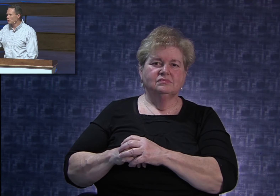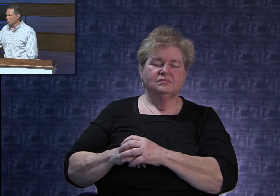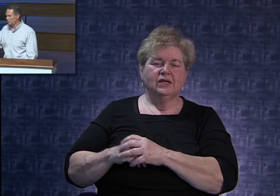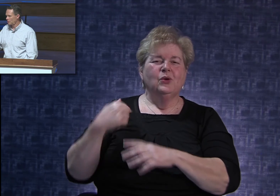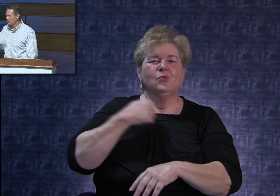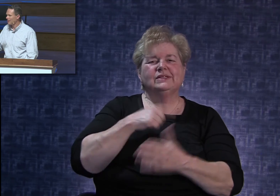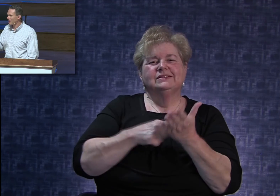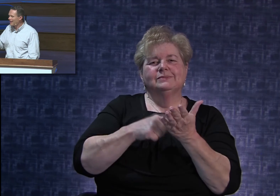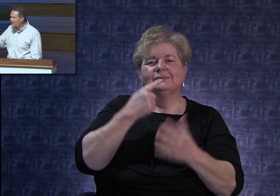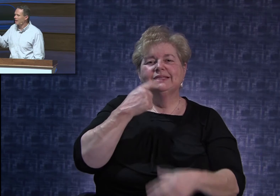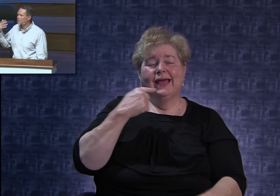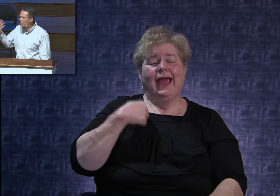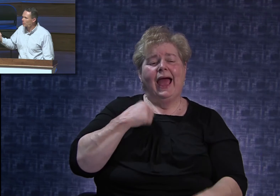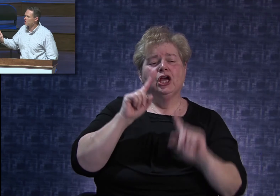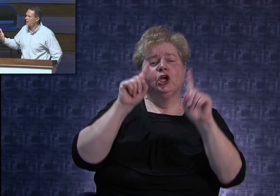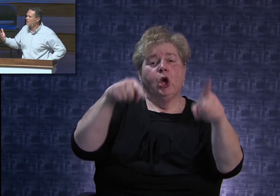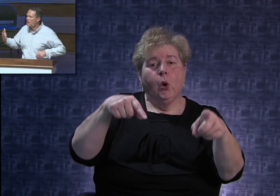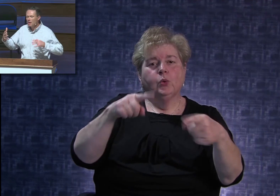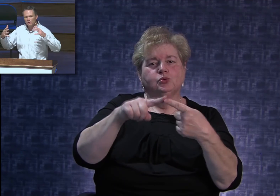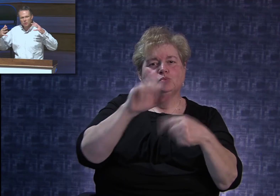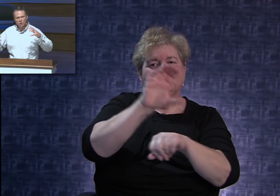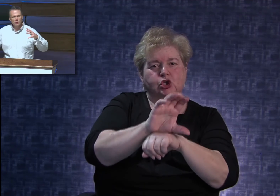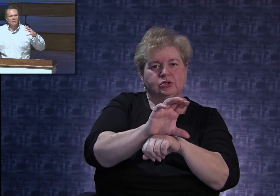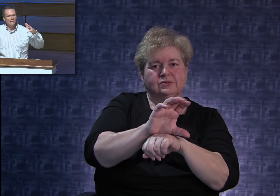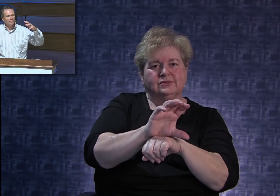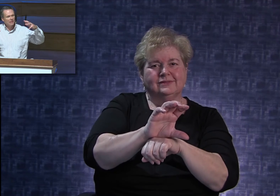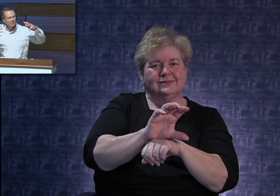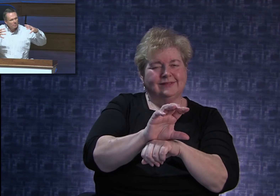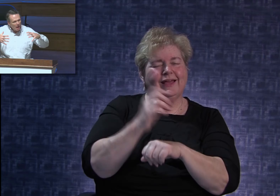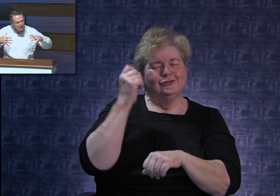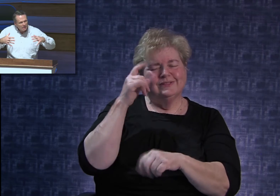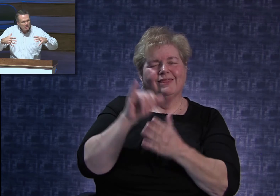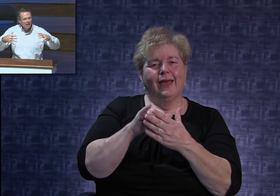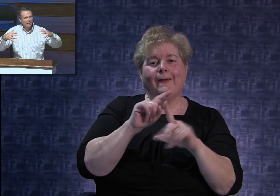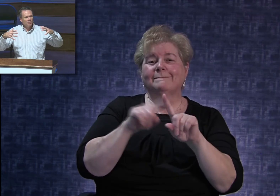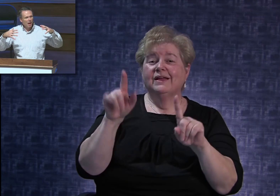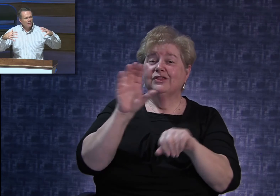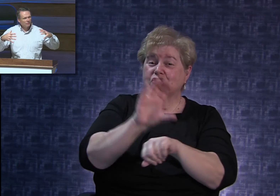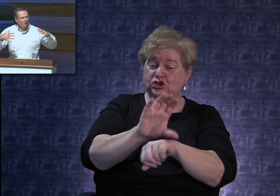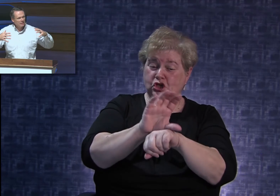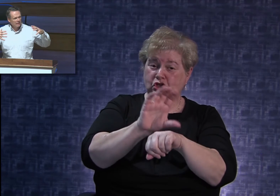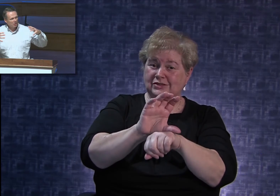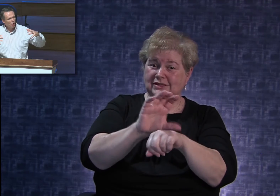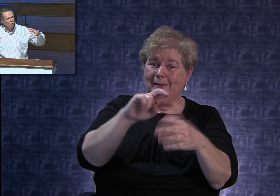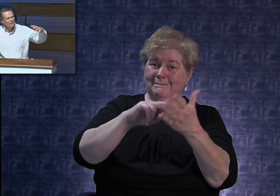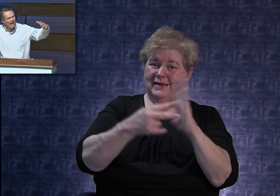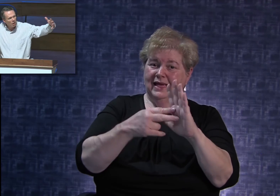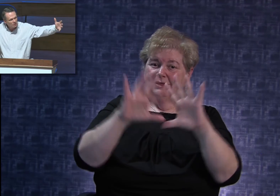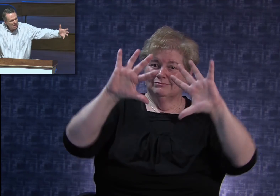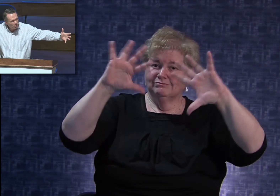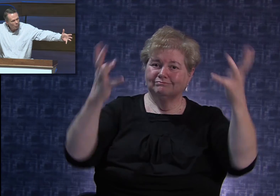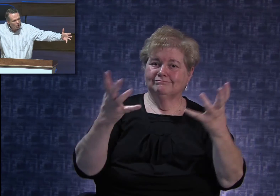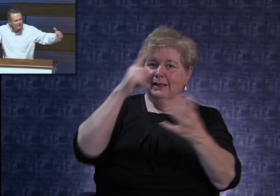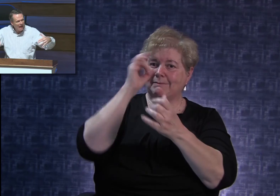to church. And I get it. I understand what we're saying. But the church, if it is the body, and the body of Christ then goes